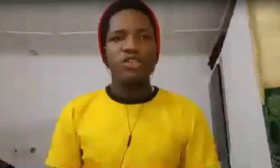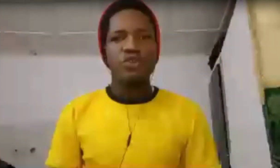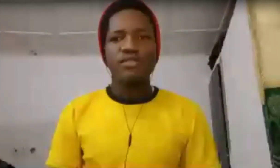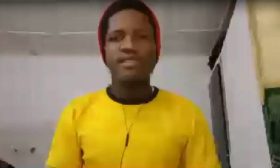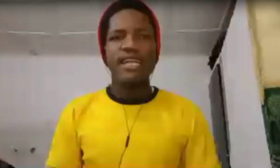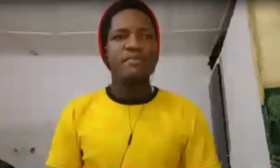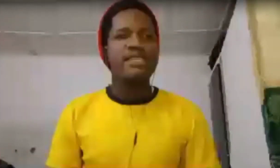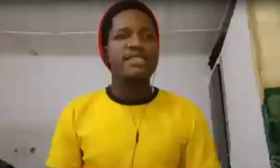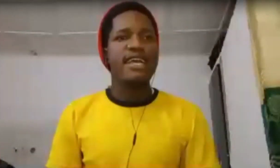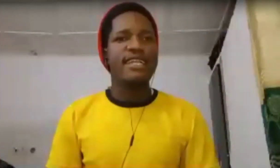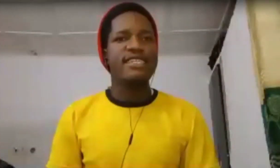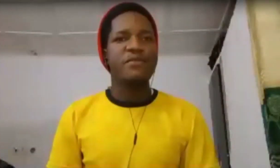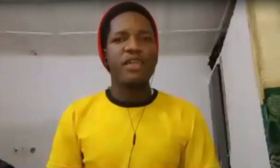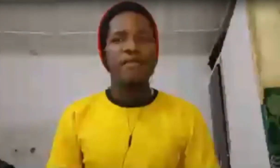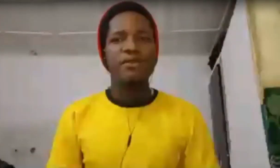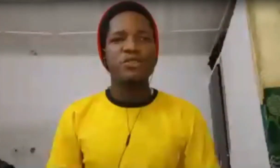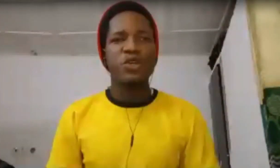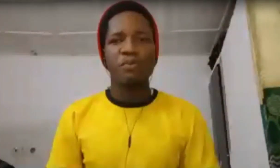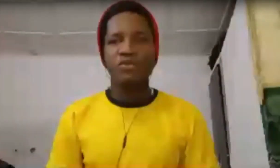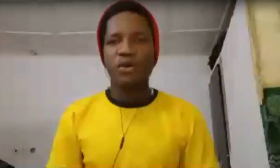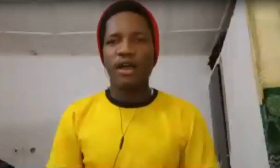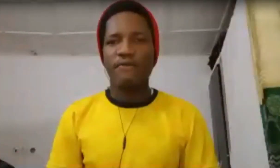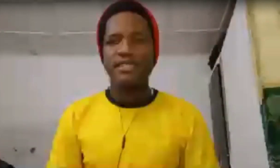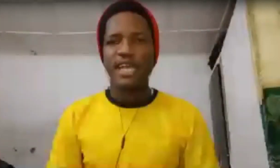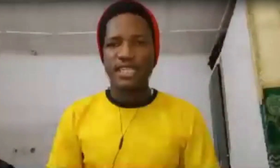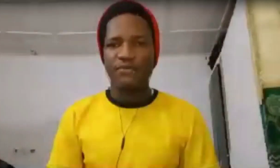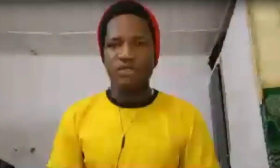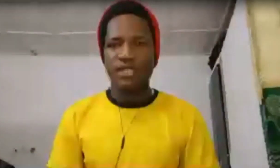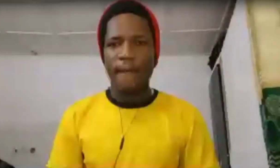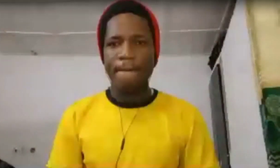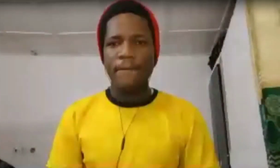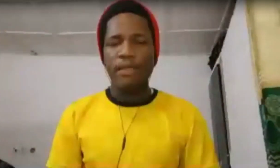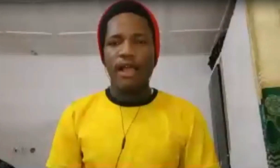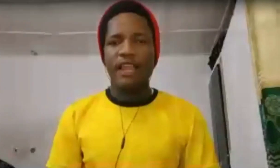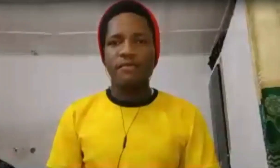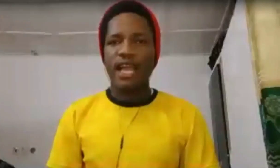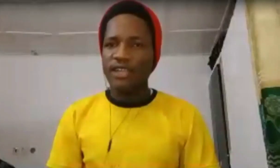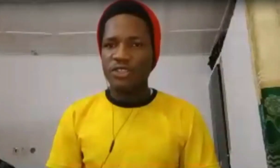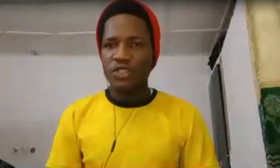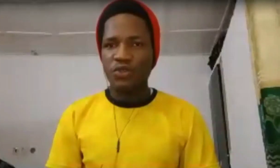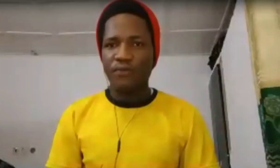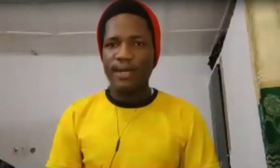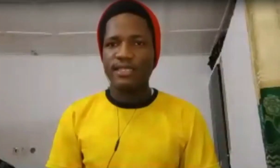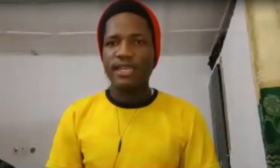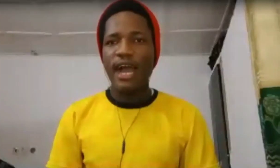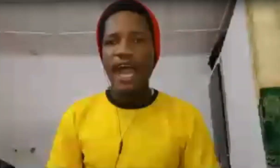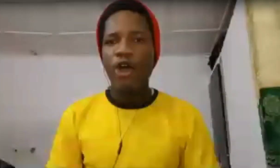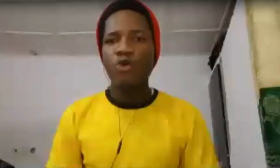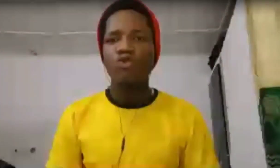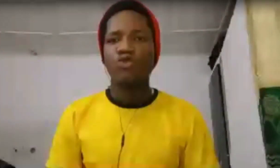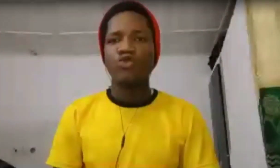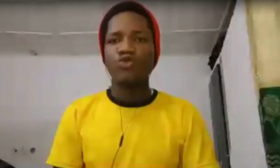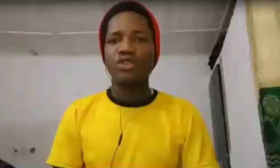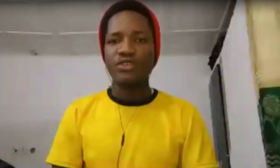So that being said, I'm going to jump into our first item for today. And I've been asked to teach you first how to